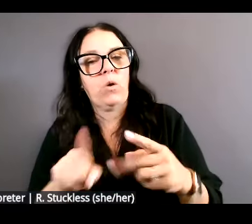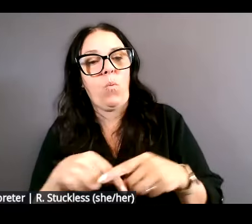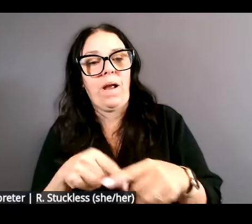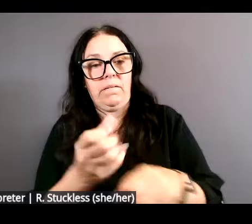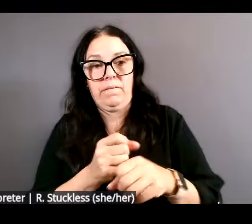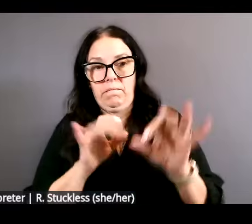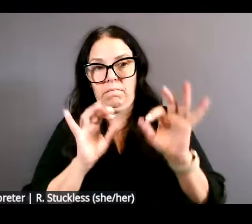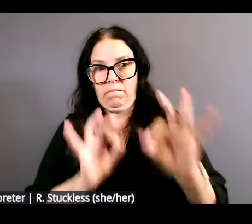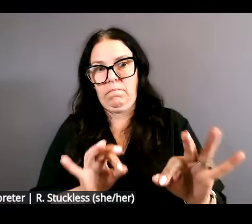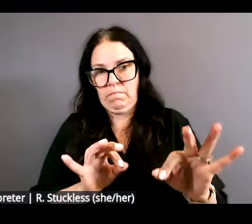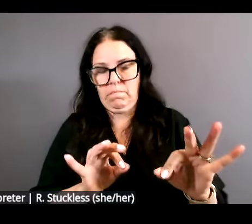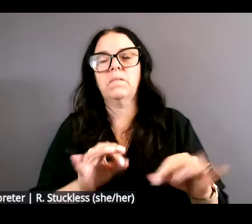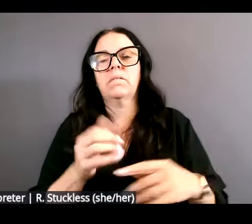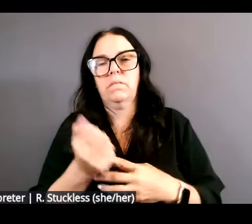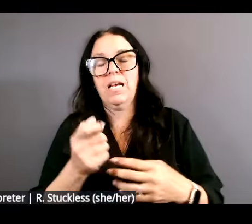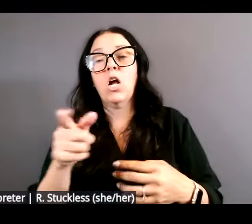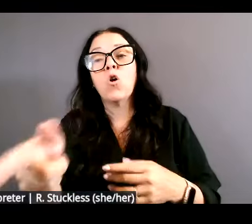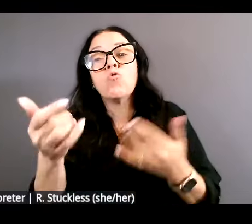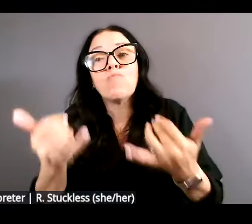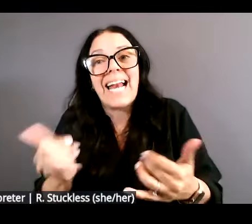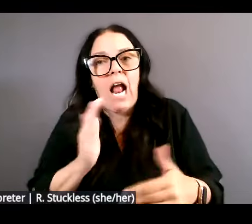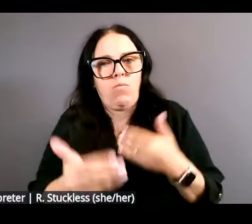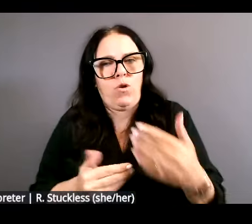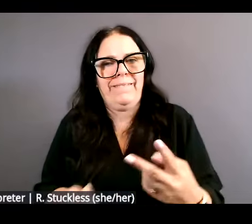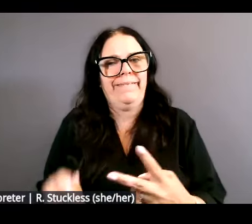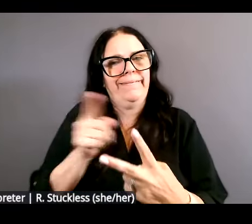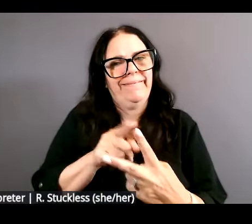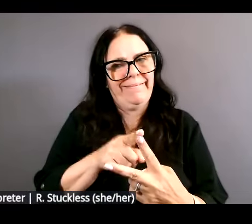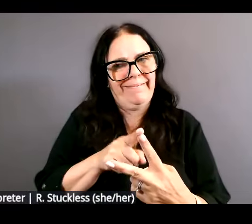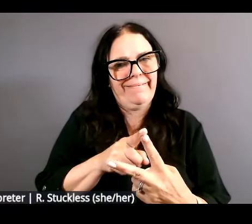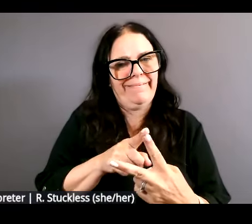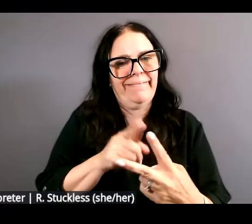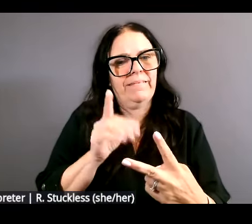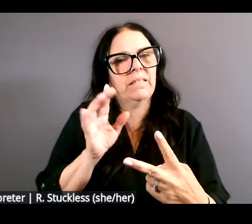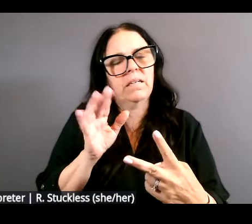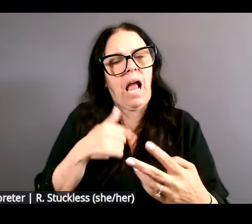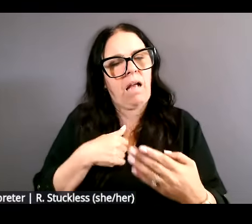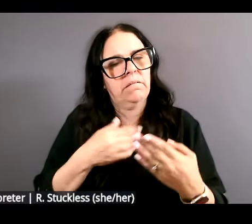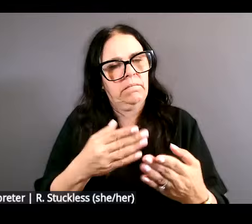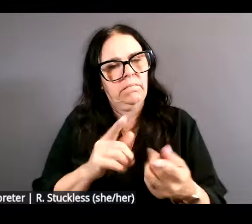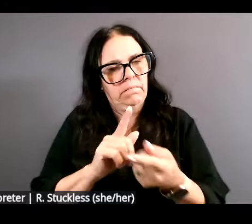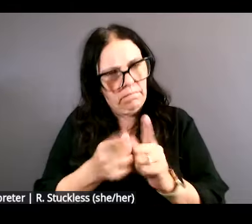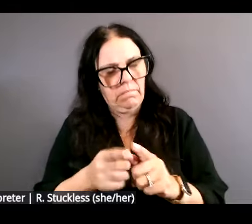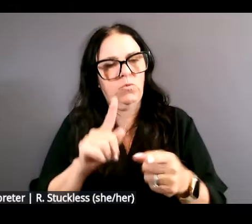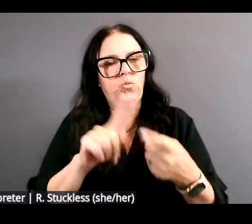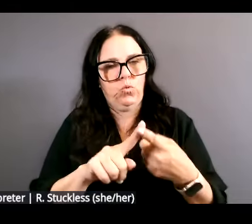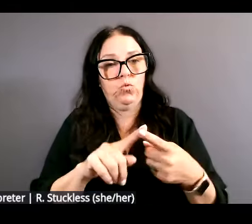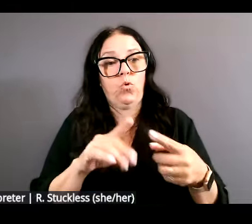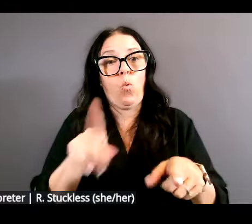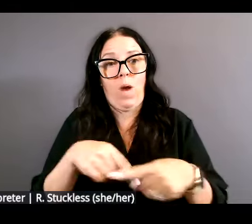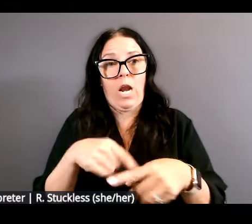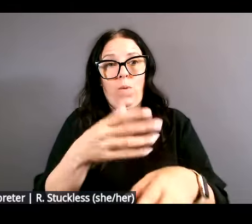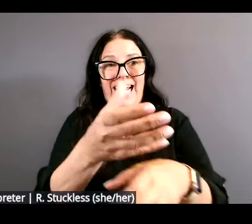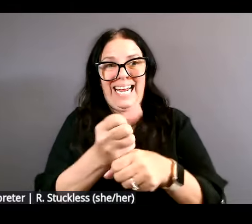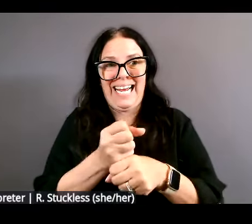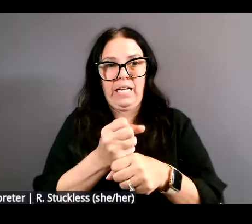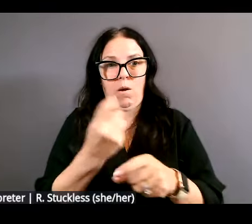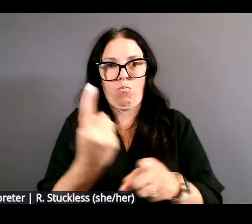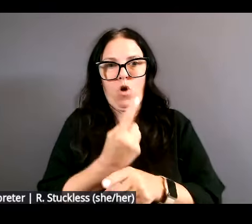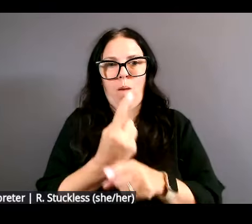currently doing it is the first part of what you say. Right. So I'm proposing we consider the request